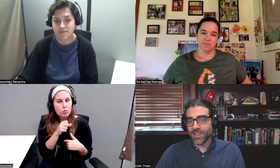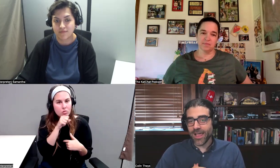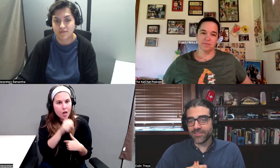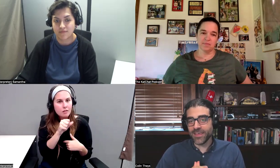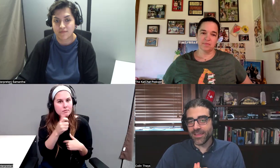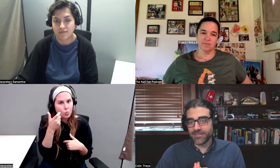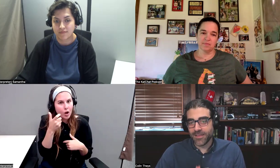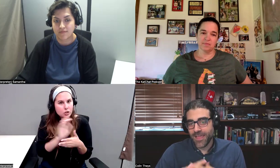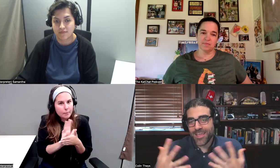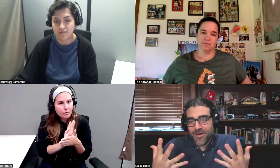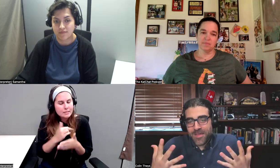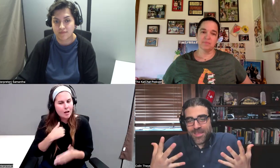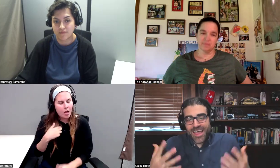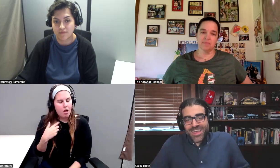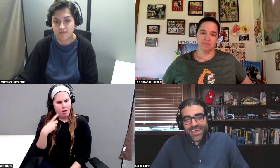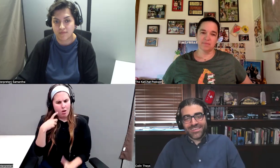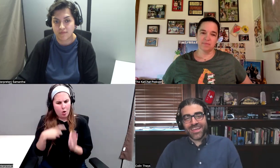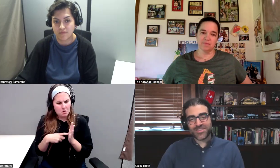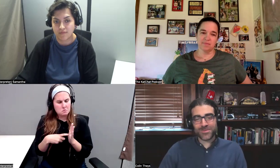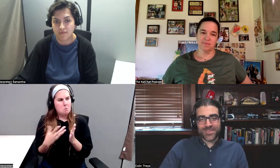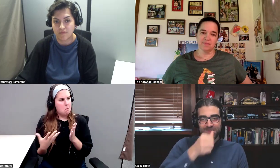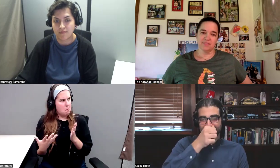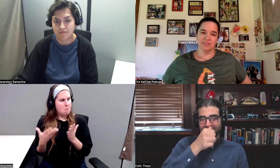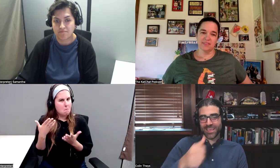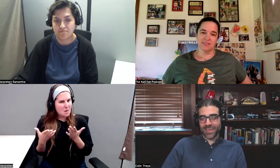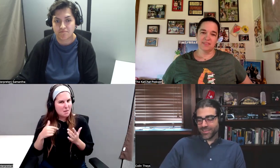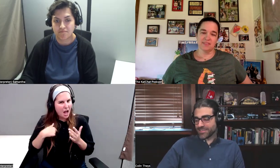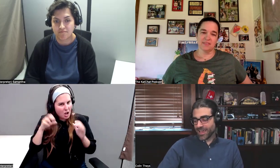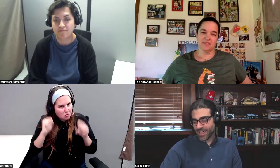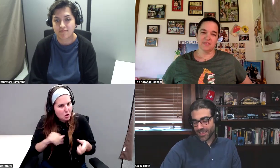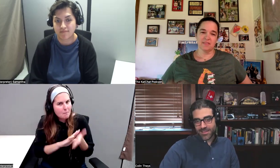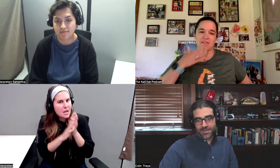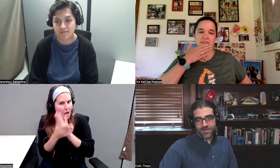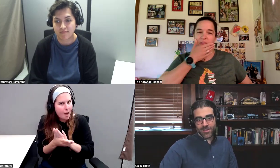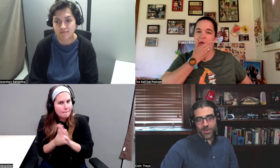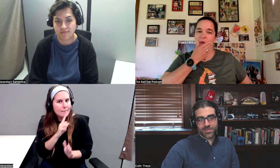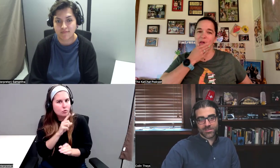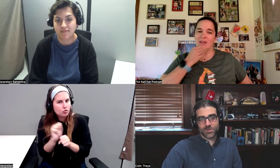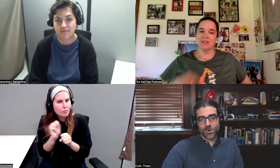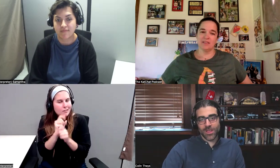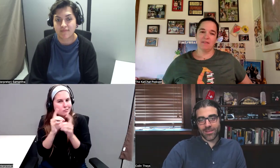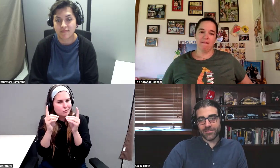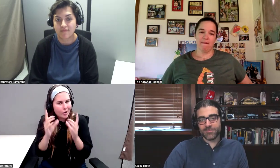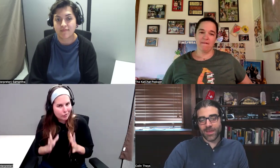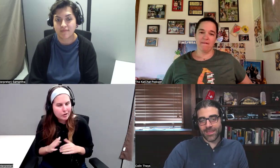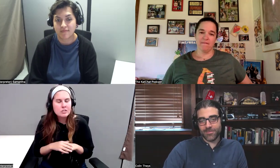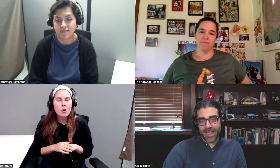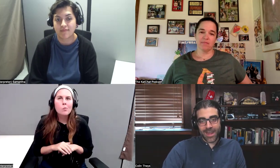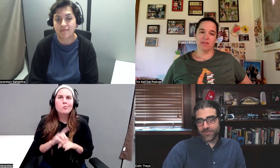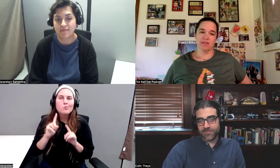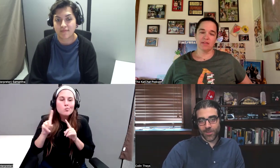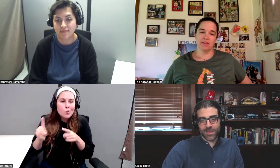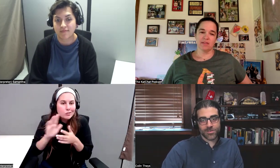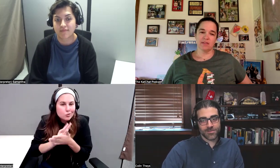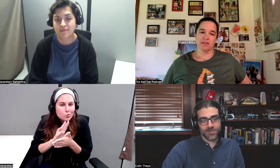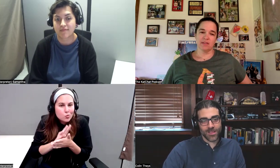kind of realized that, hey, maybe I can actually do this. And I went to school and I added